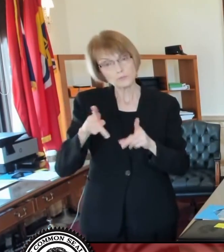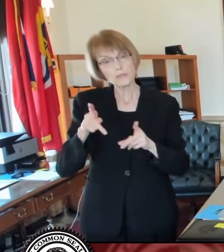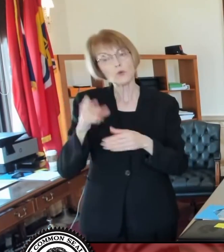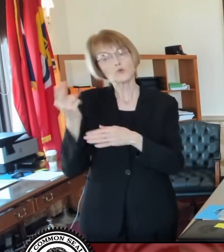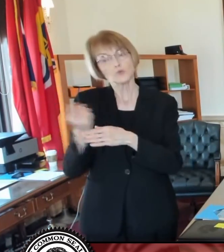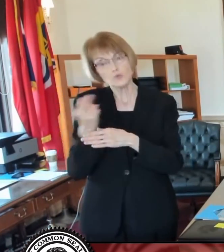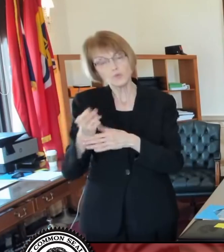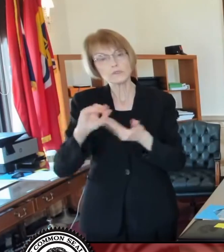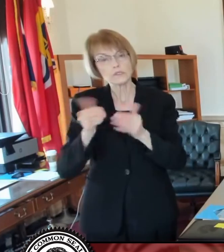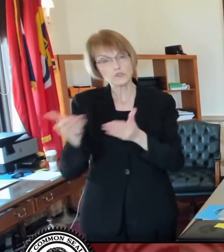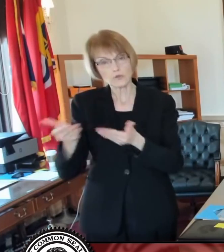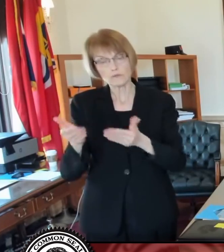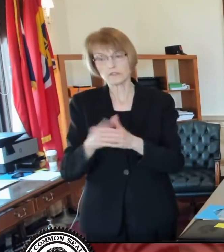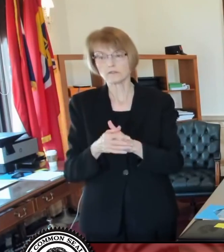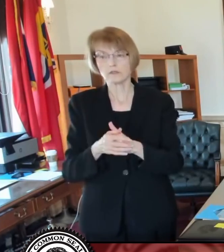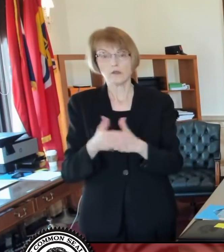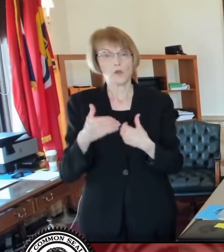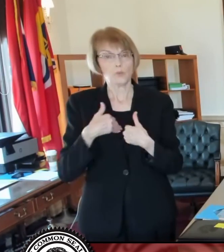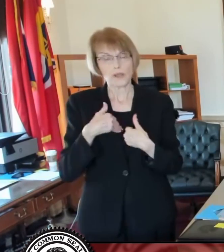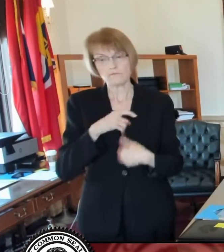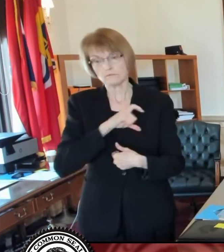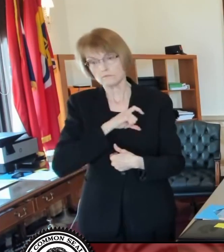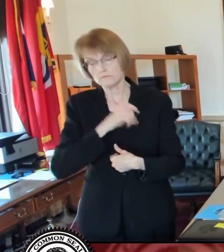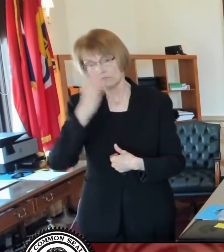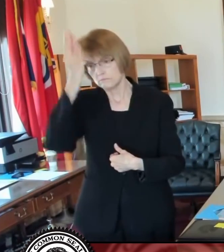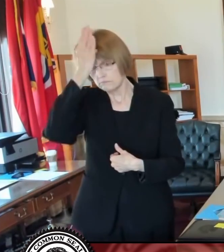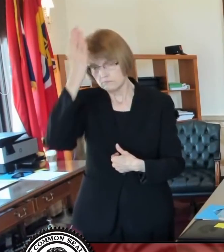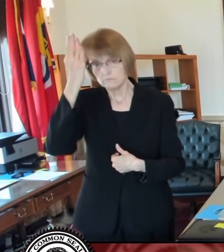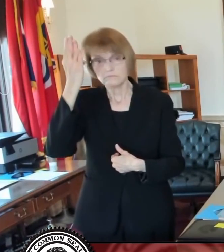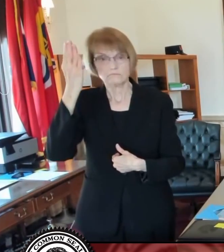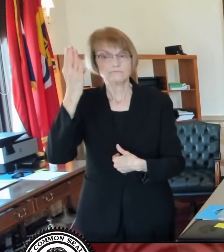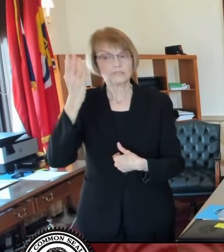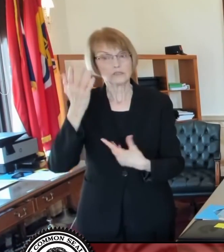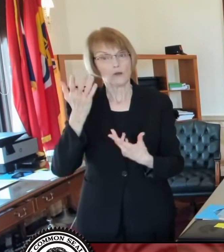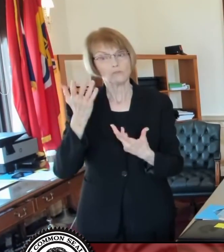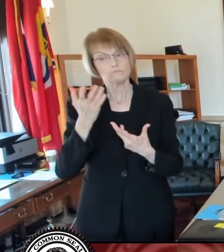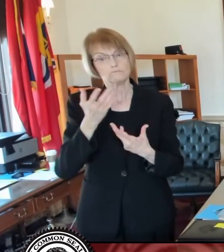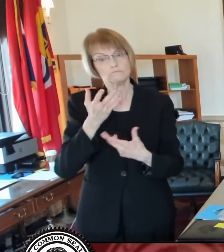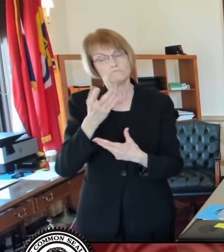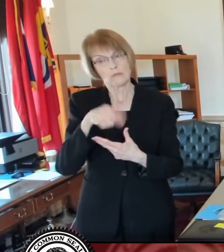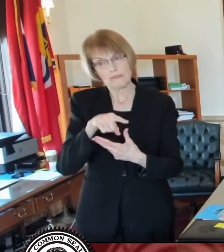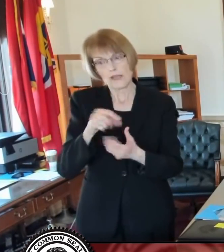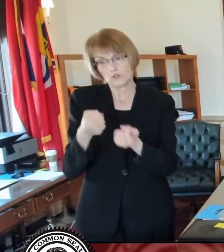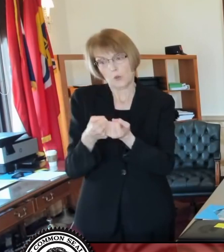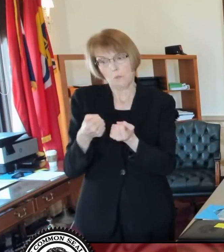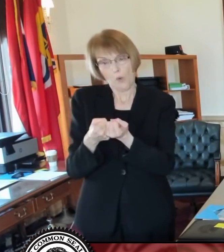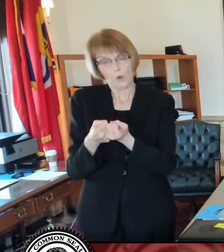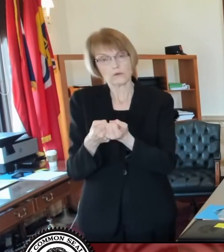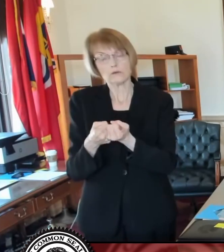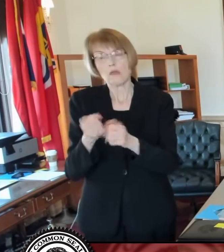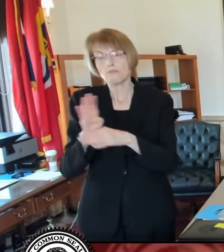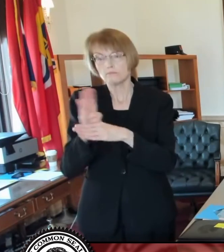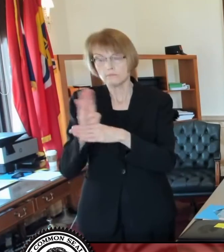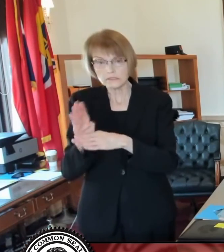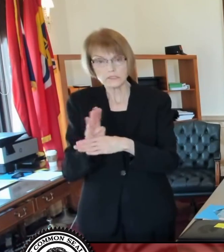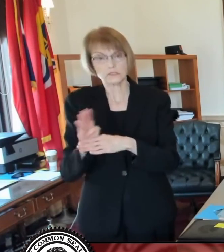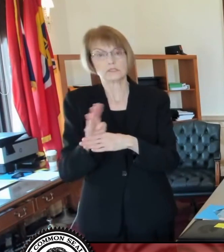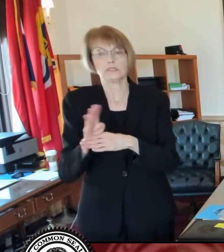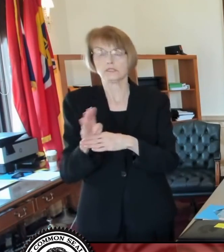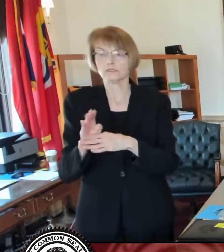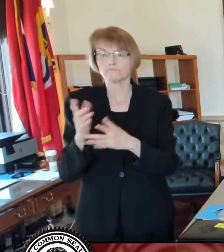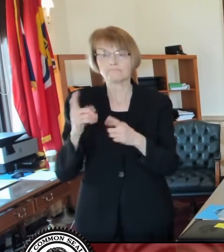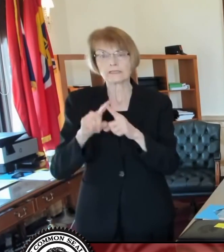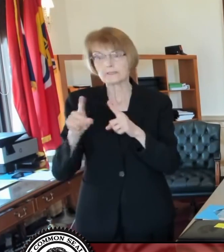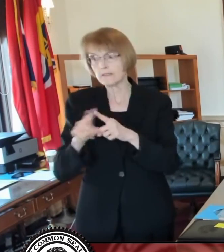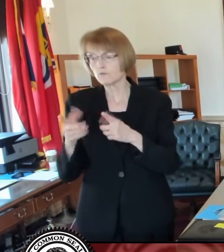maintain a police force and a fire department, all to support the businesses and the